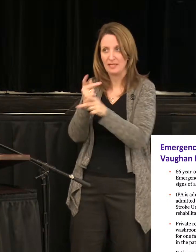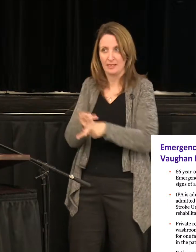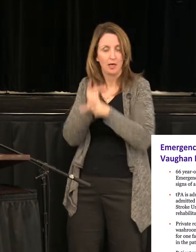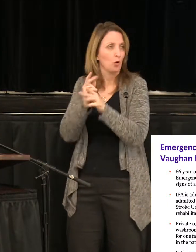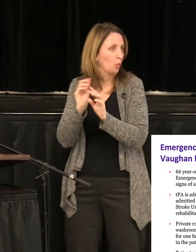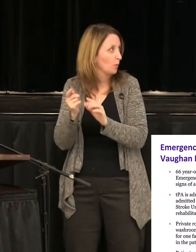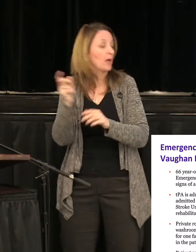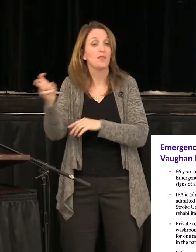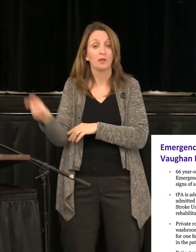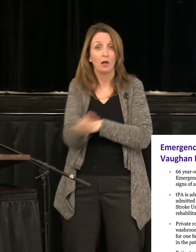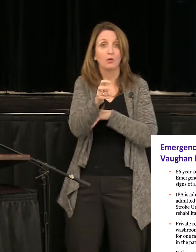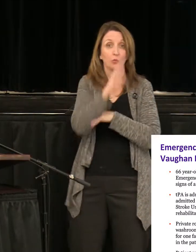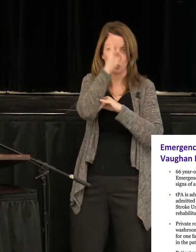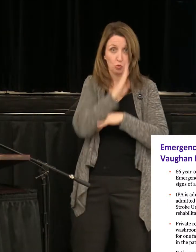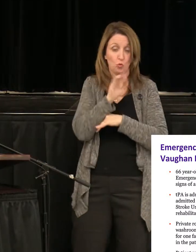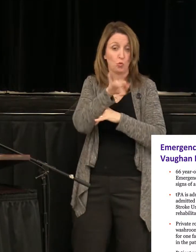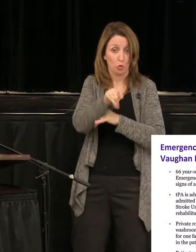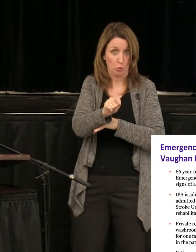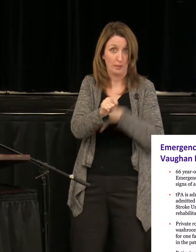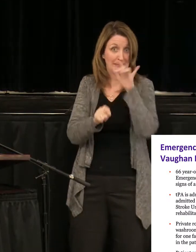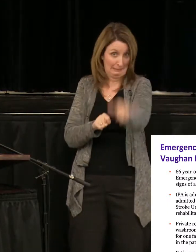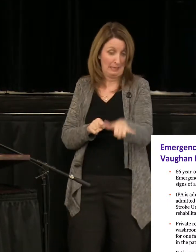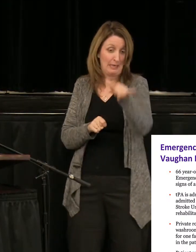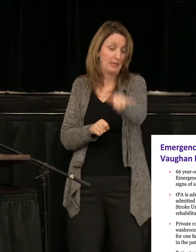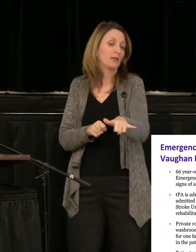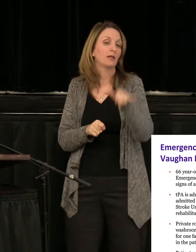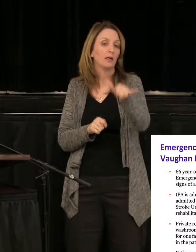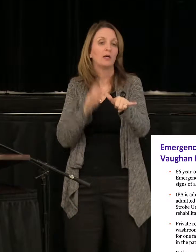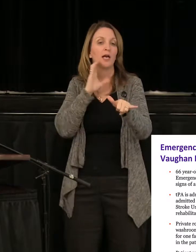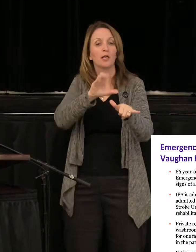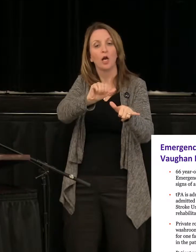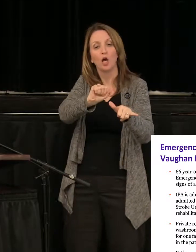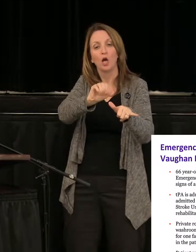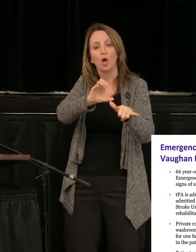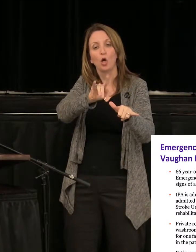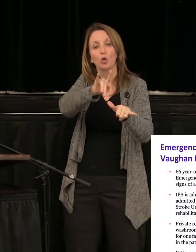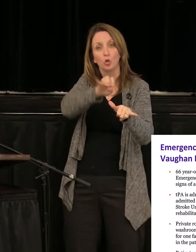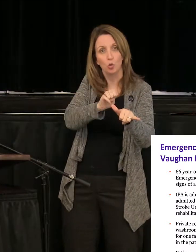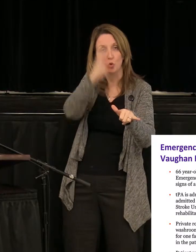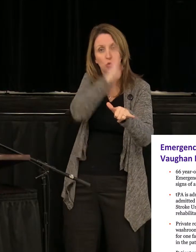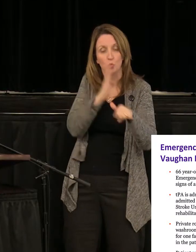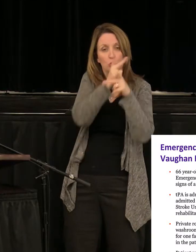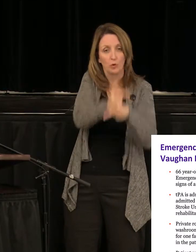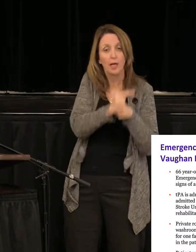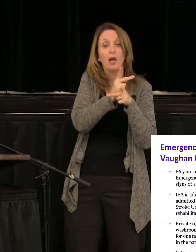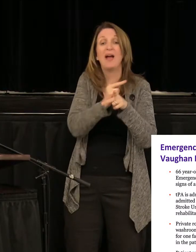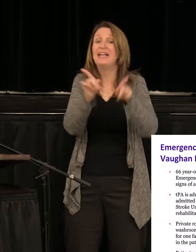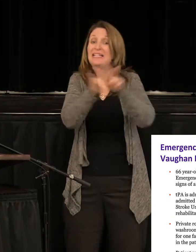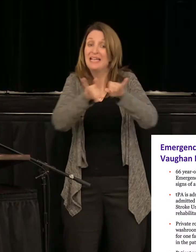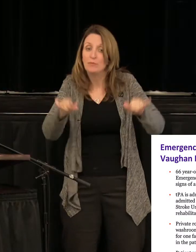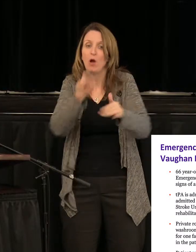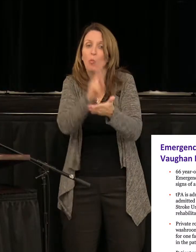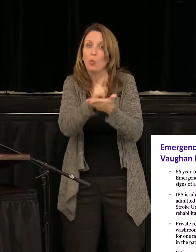then admitted to an integrated stroke unit, and she receives her acute stroke care, as well as the beginning of a rehabilitation